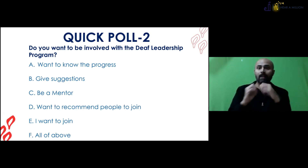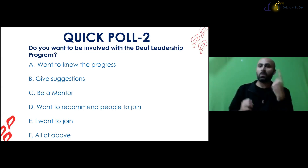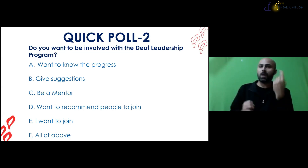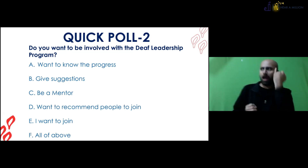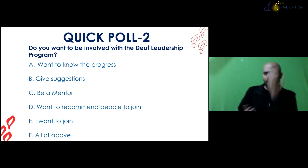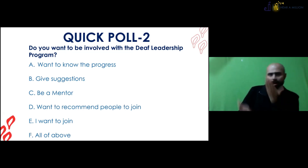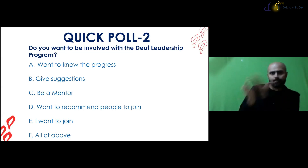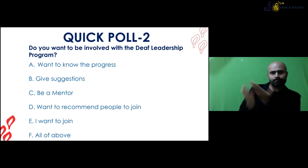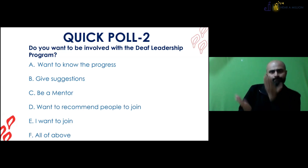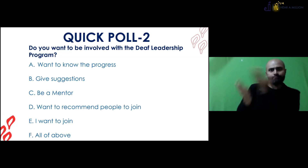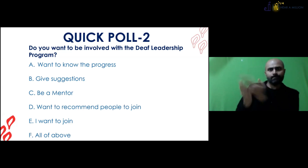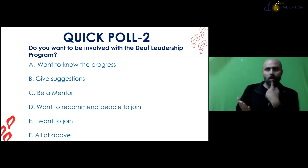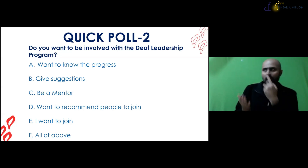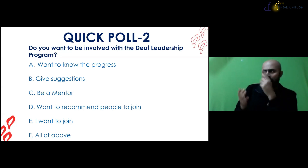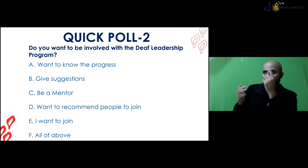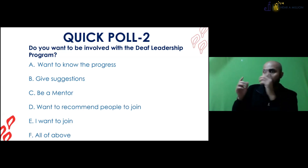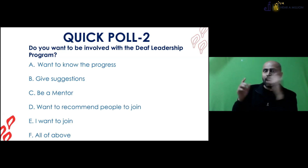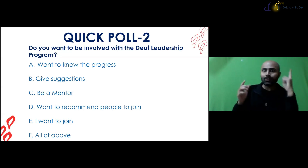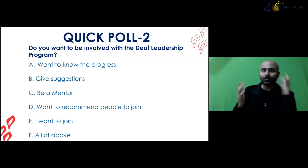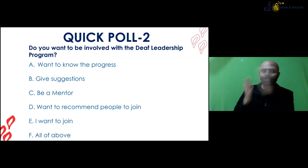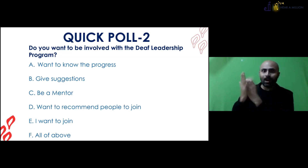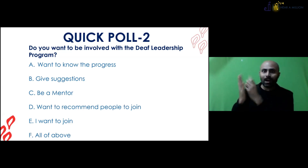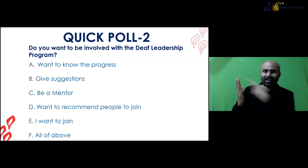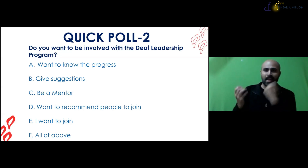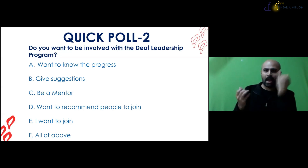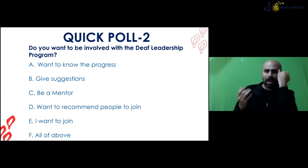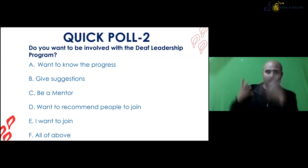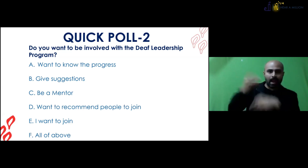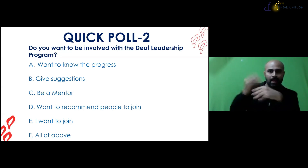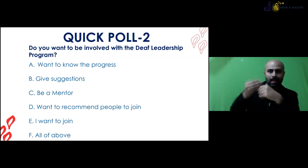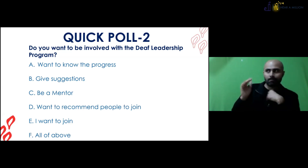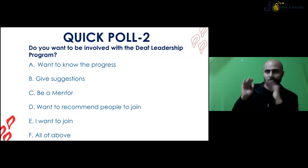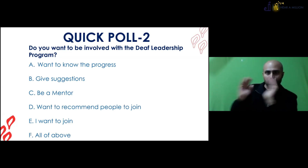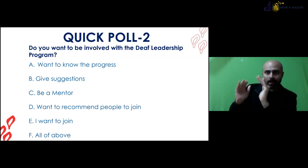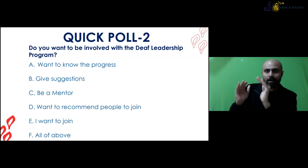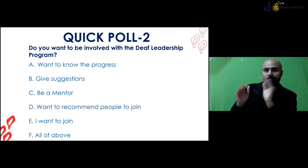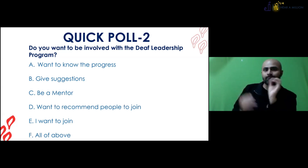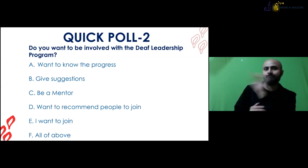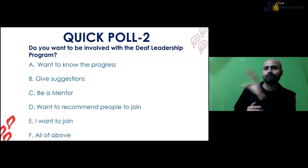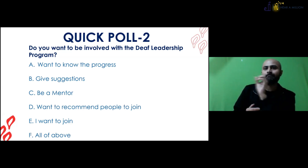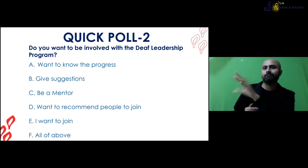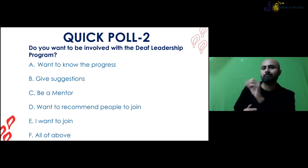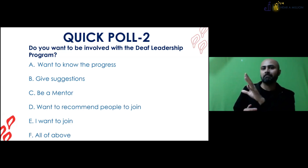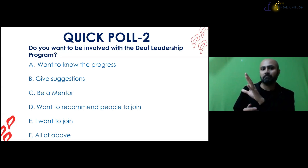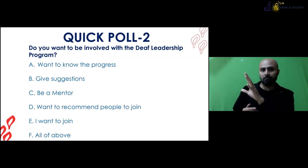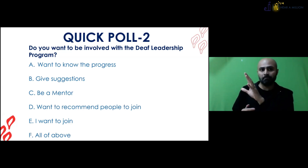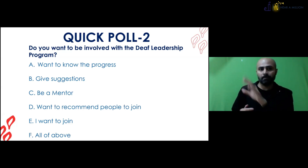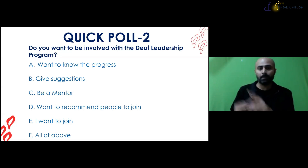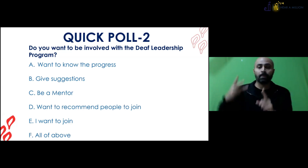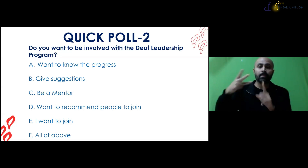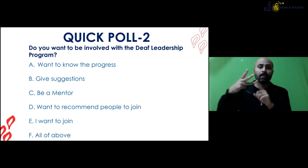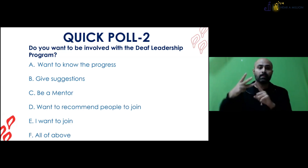A option is that, and B, give suggestions if you would like to give any suggestion for the course, if you would like to